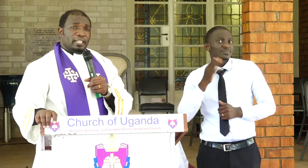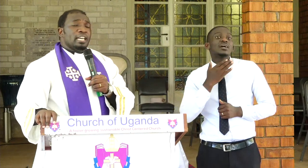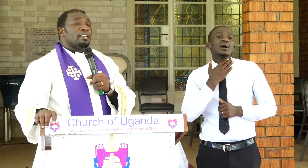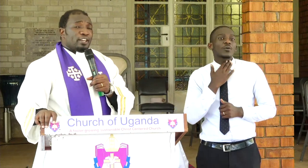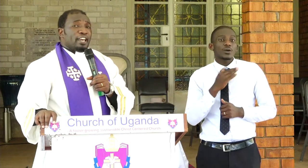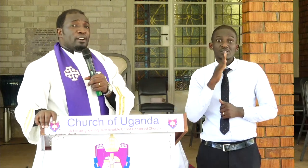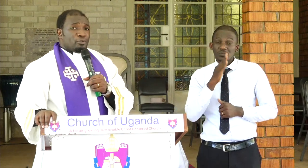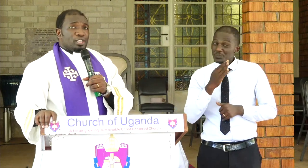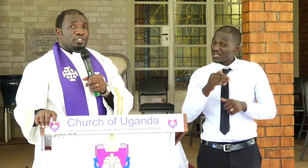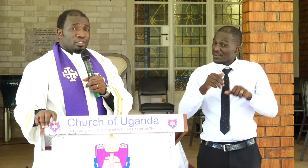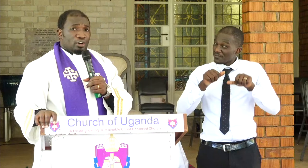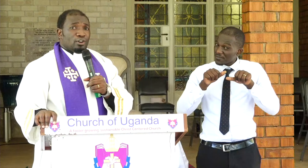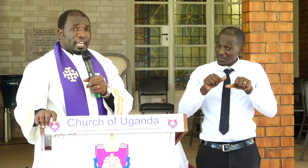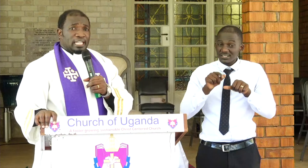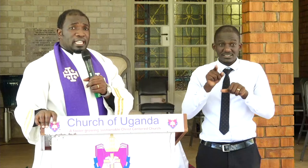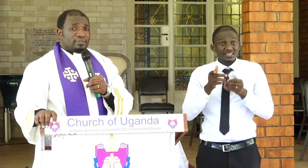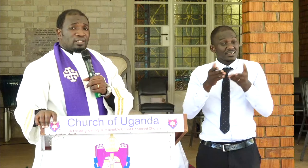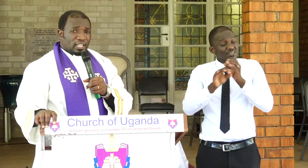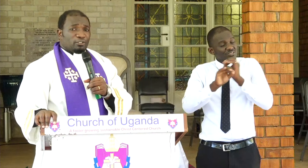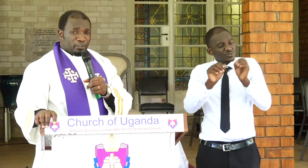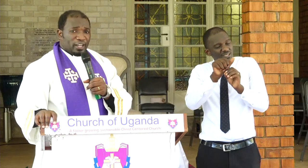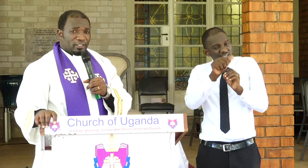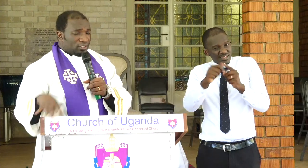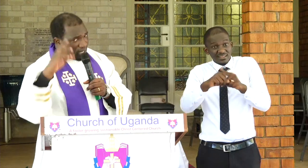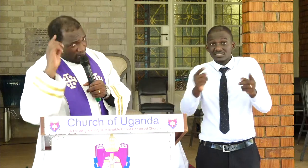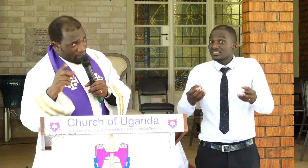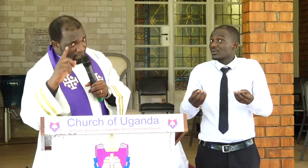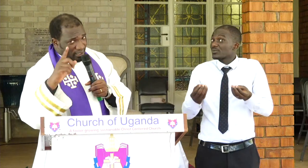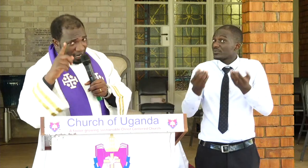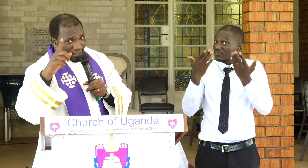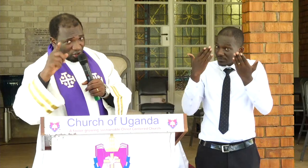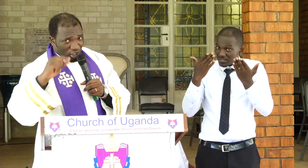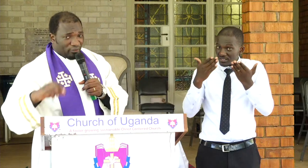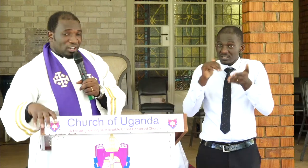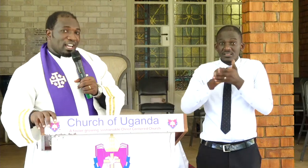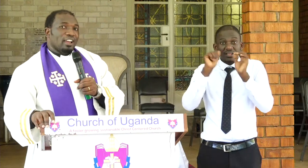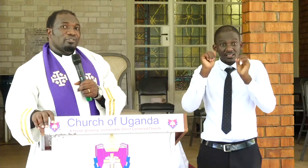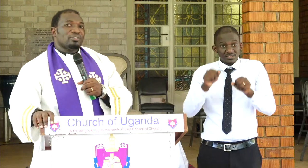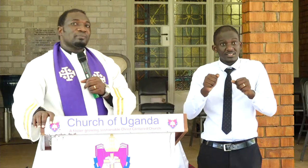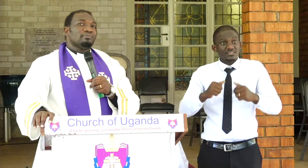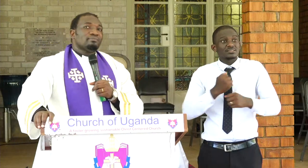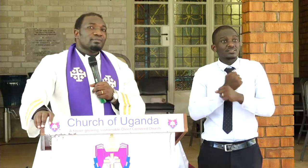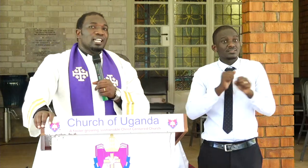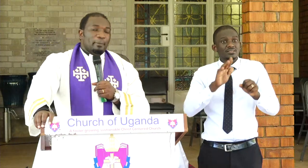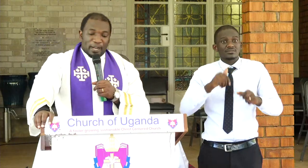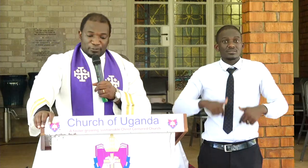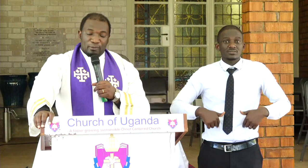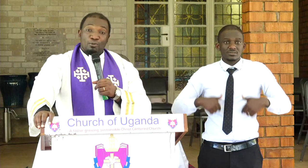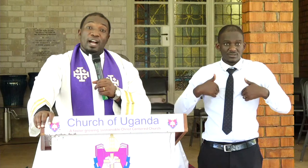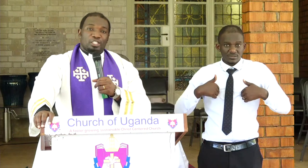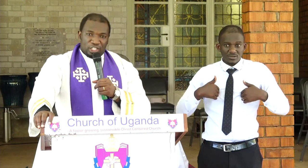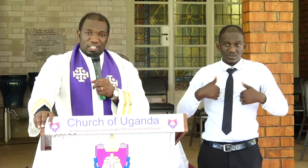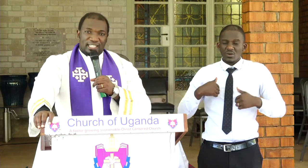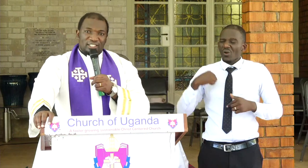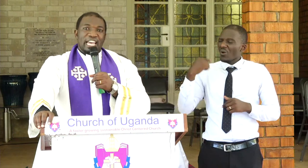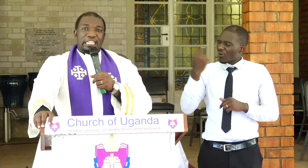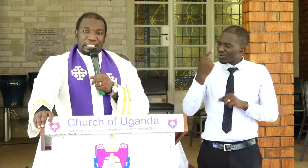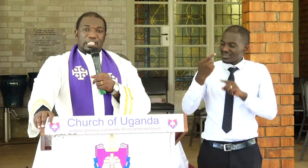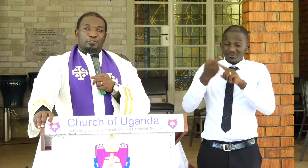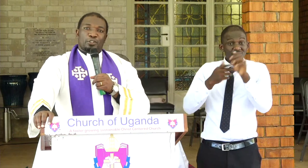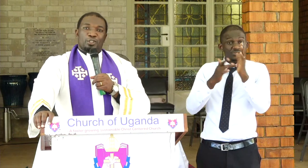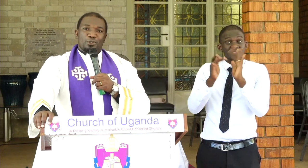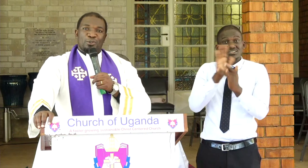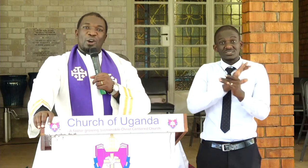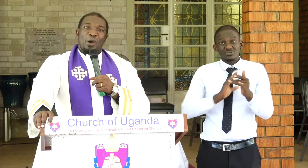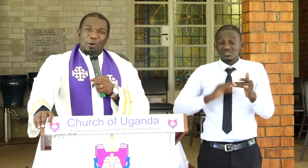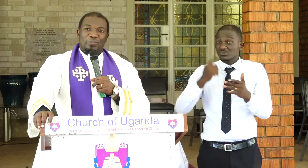affirmative here. There is no any other sacrifice that can save your life apart from what Jesus